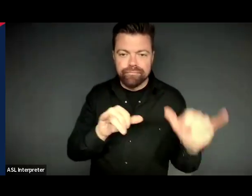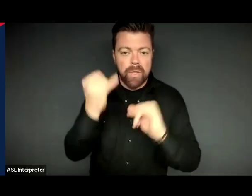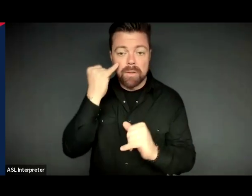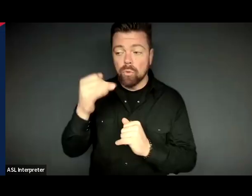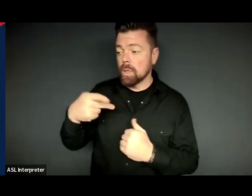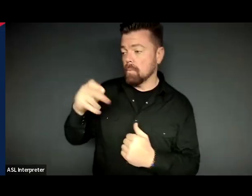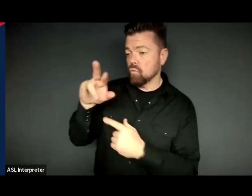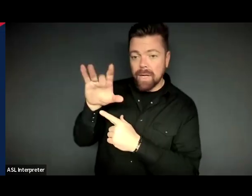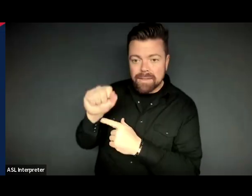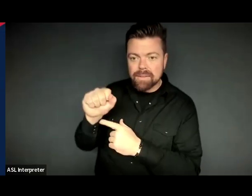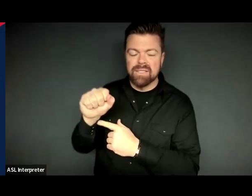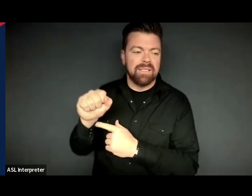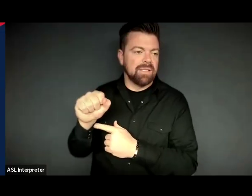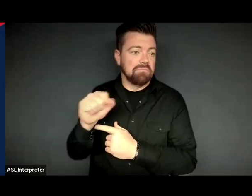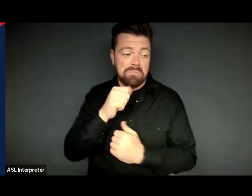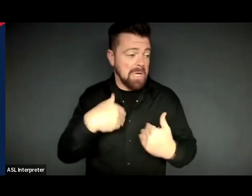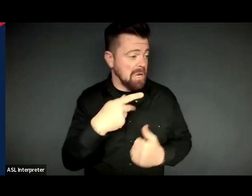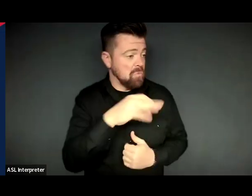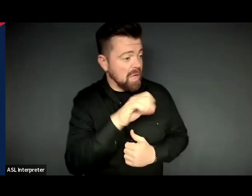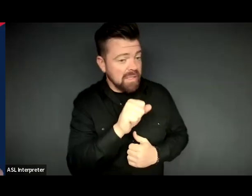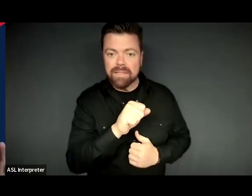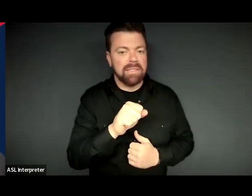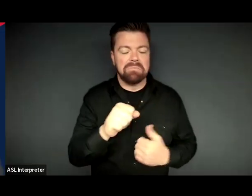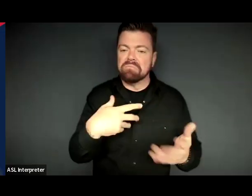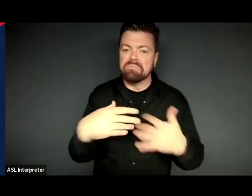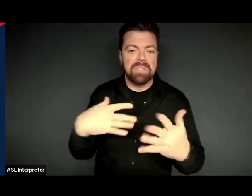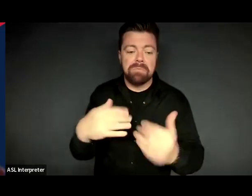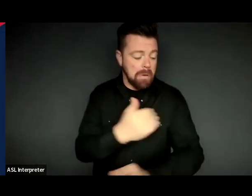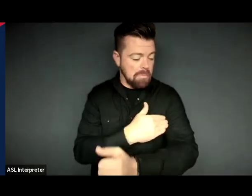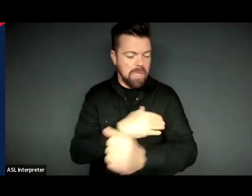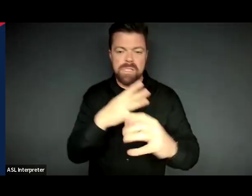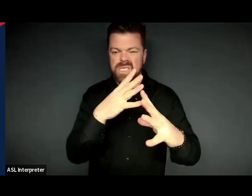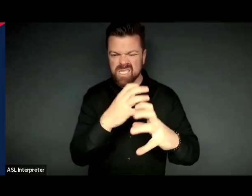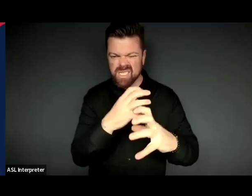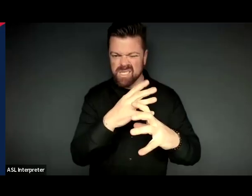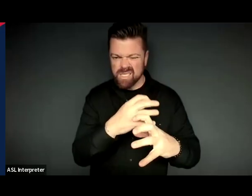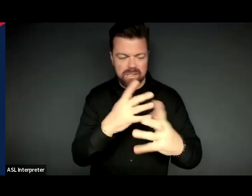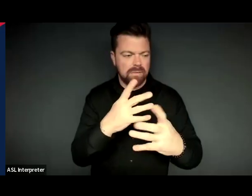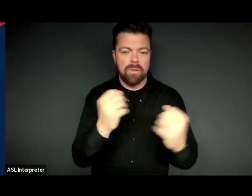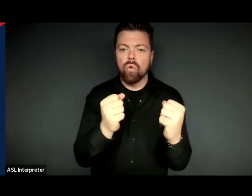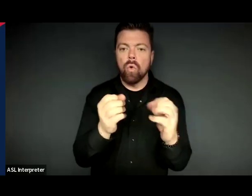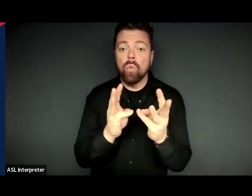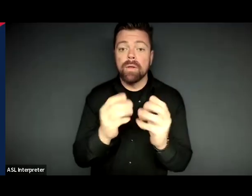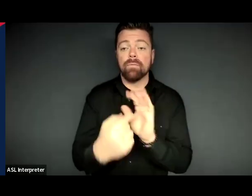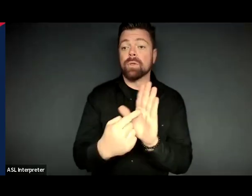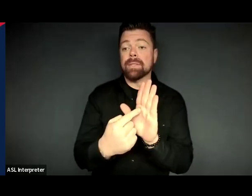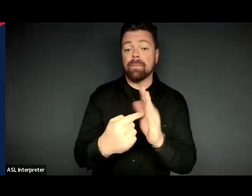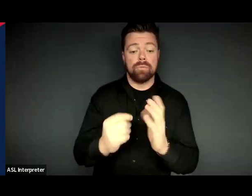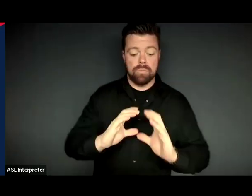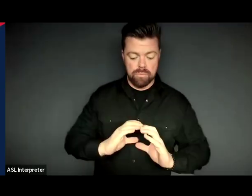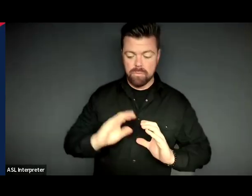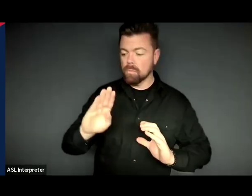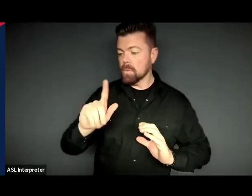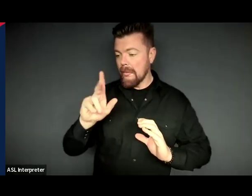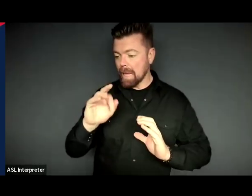paralysis or not, because our muscles contract in the cold weather. One of the muscles that contracts in the cold weather is your bladder. So